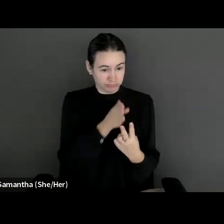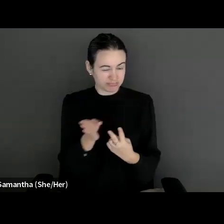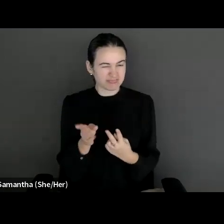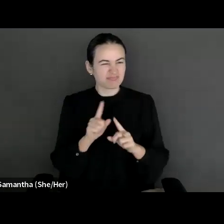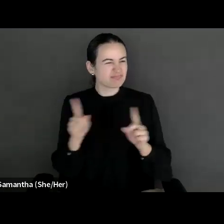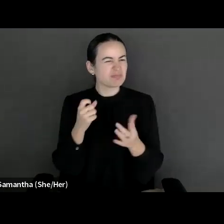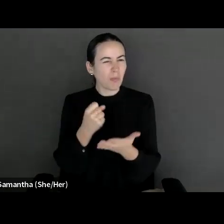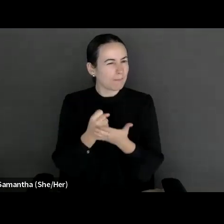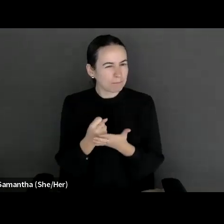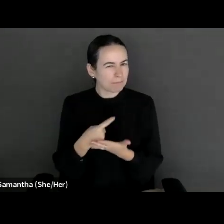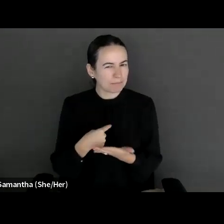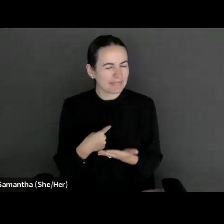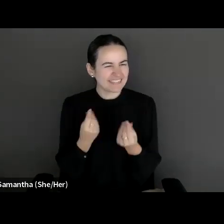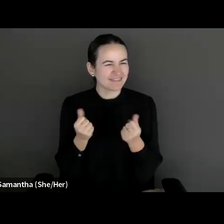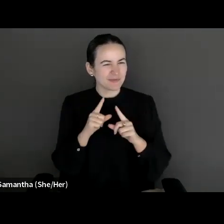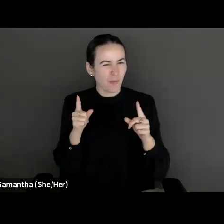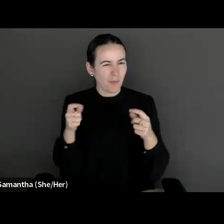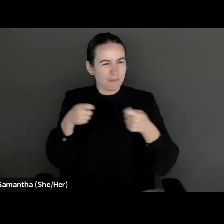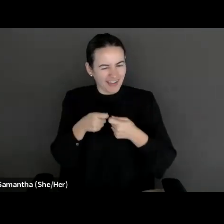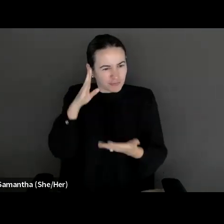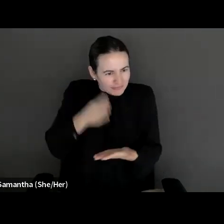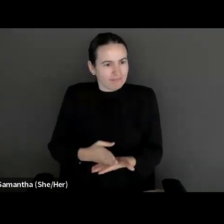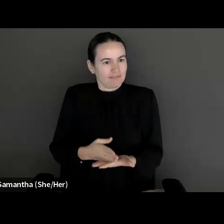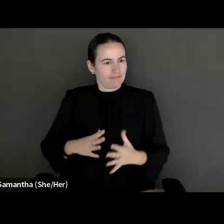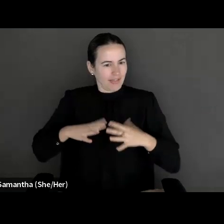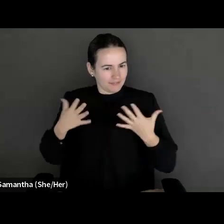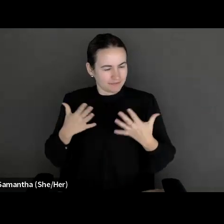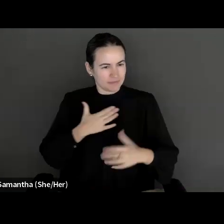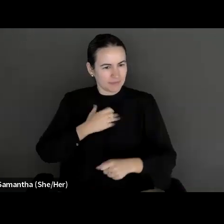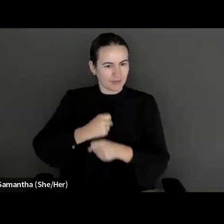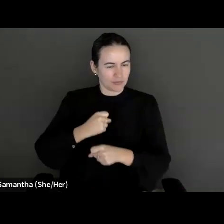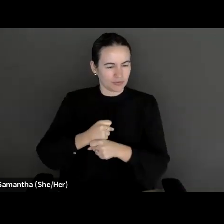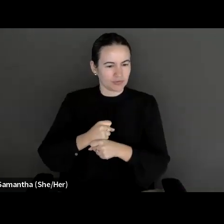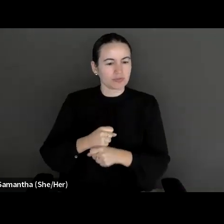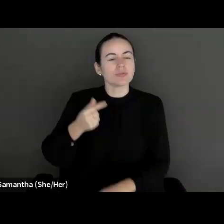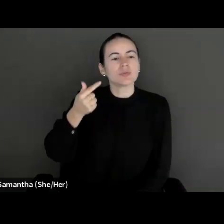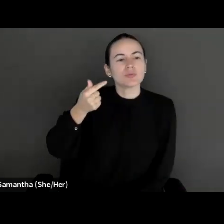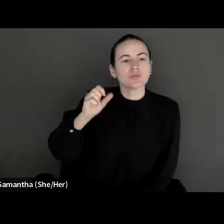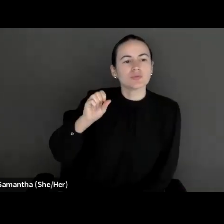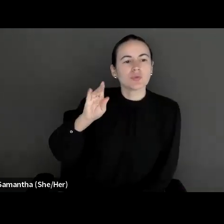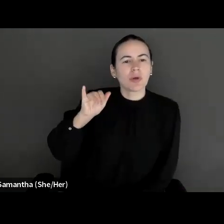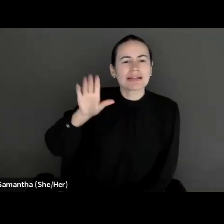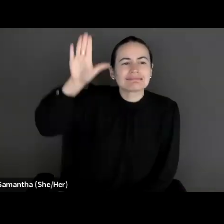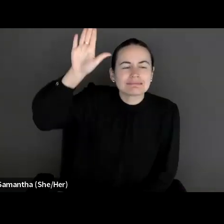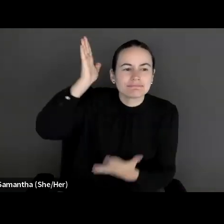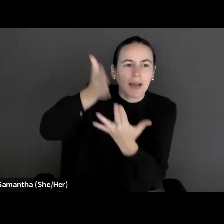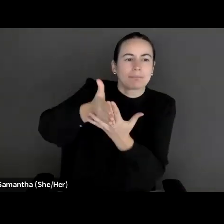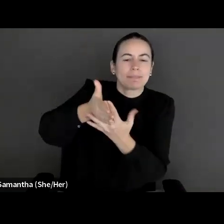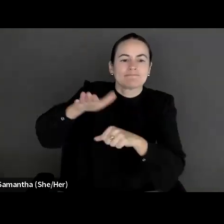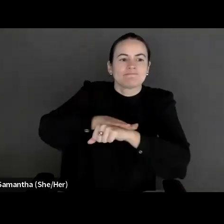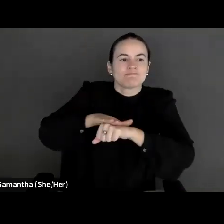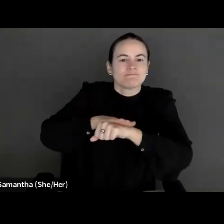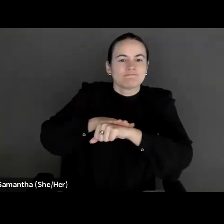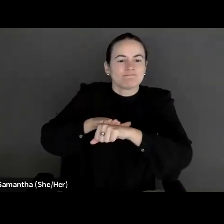not representative of practice. So that was the impetus. Oh, I'm sorry. Ute, Yes. to interrupt. There were some feedback from